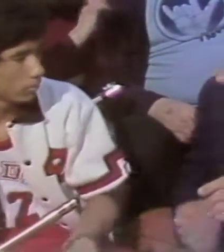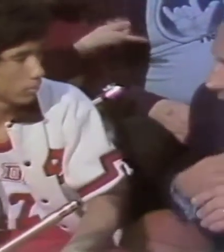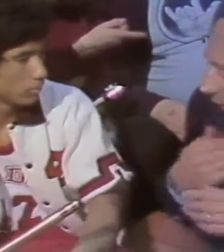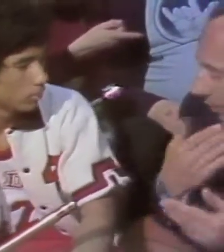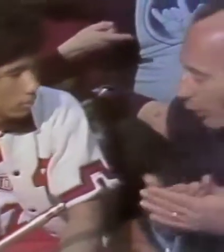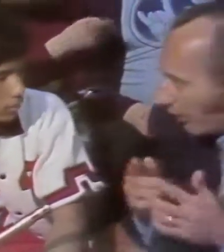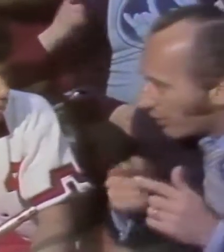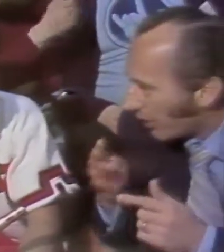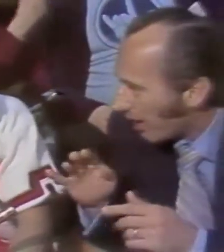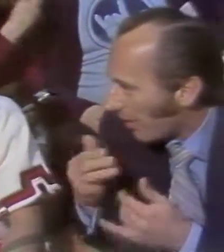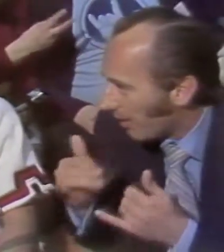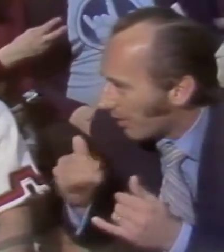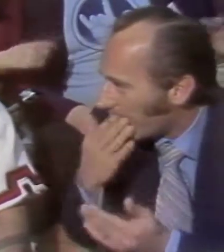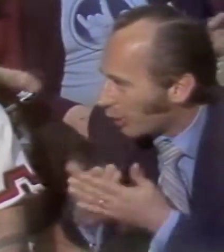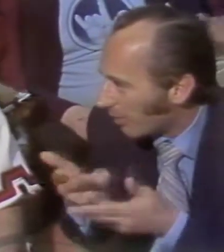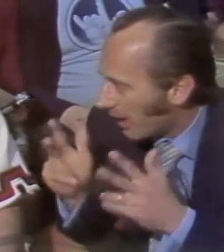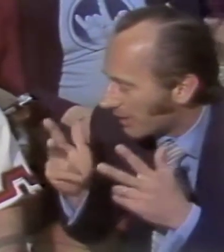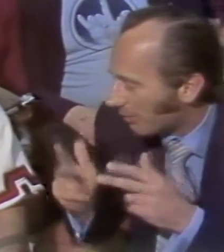We'll prove it to them by playing good basketball.